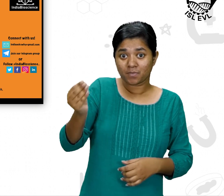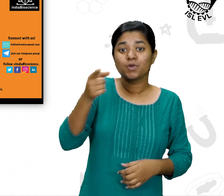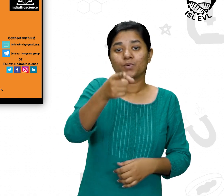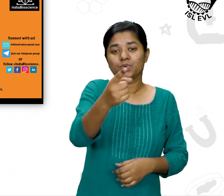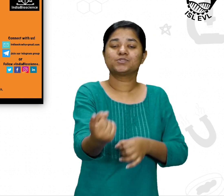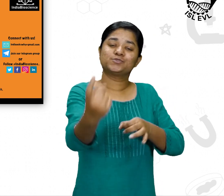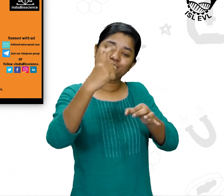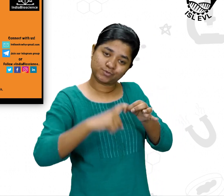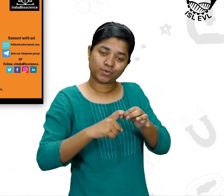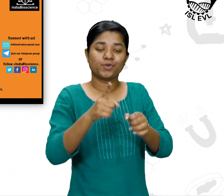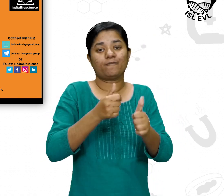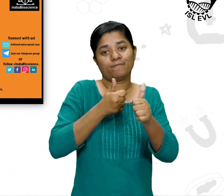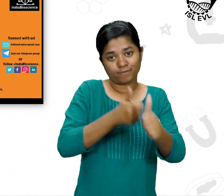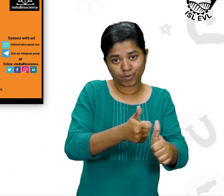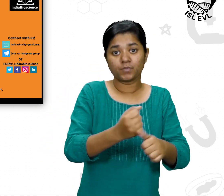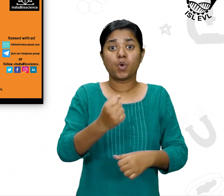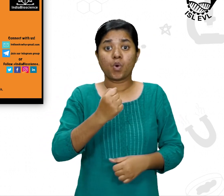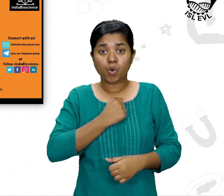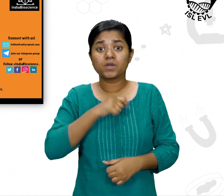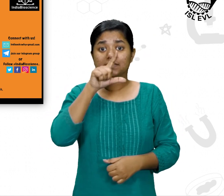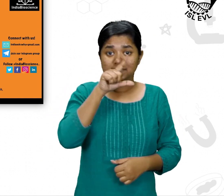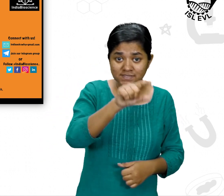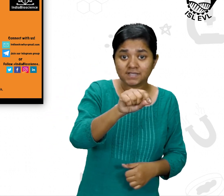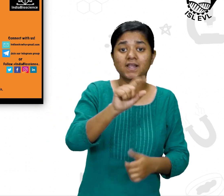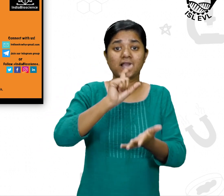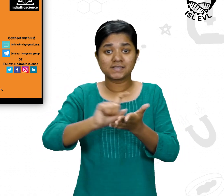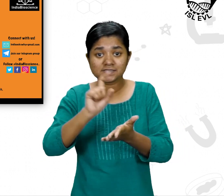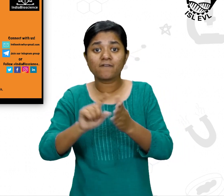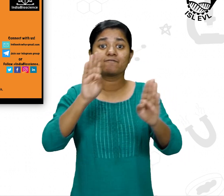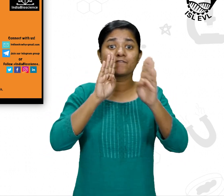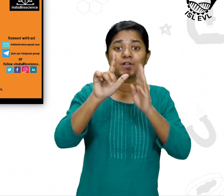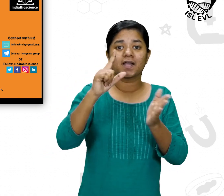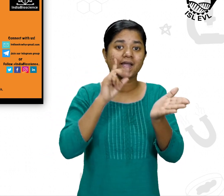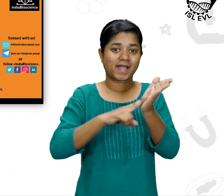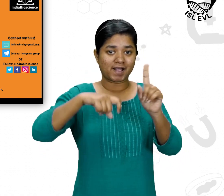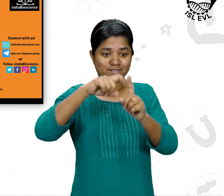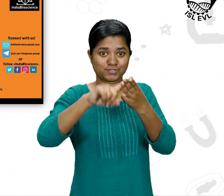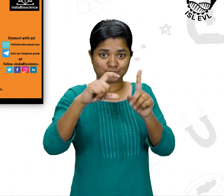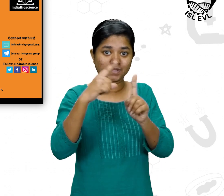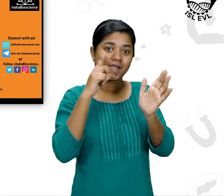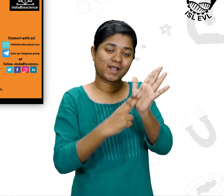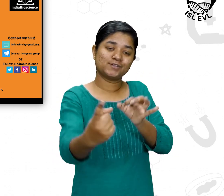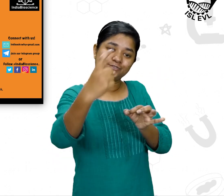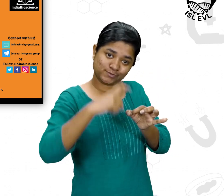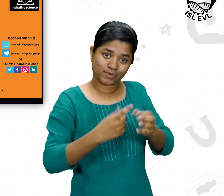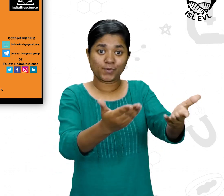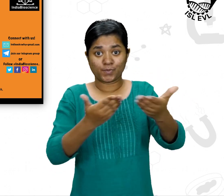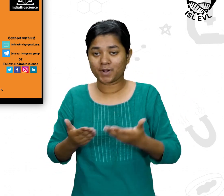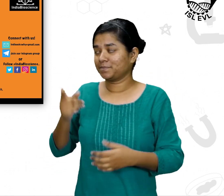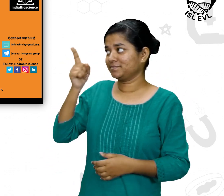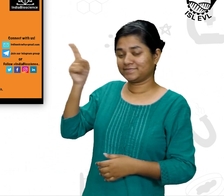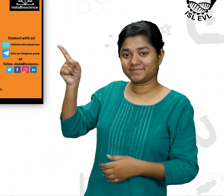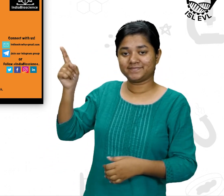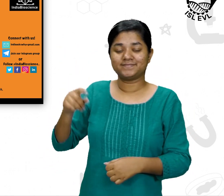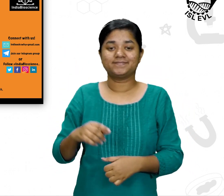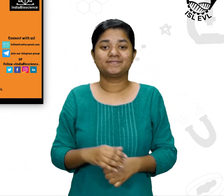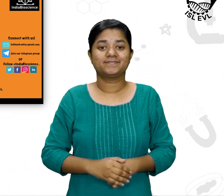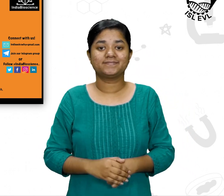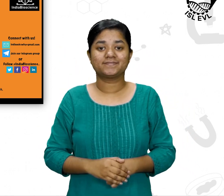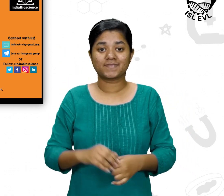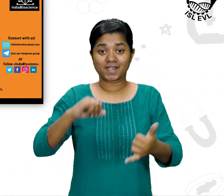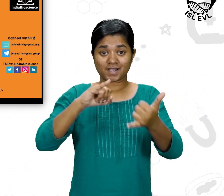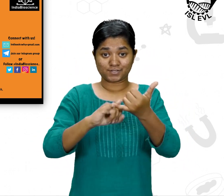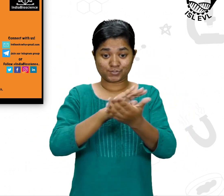updates on India Asks Why, follow India Bioscience at India Bioscience on Twitter, Instagram, Facebook, and